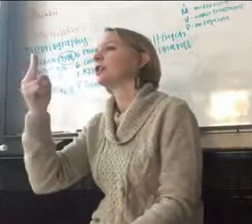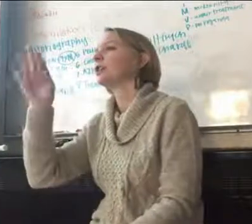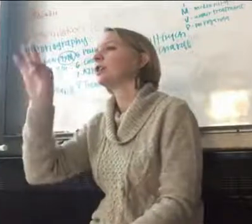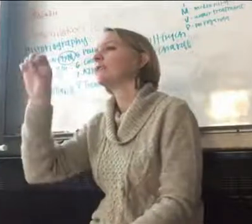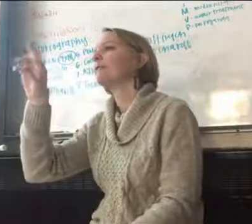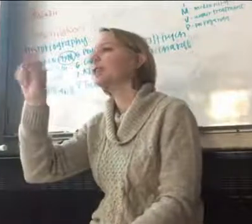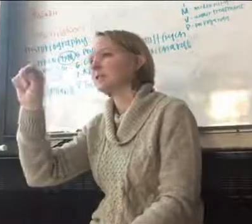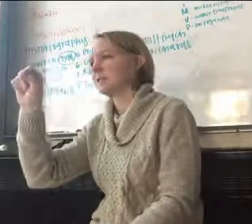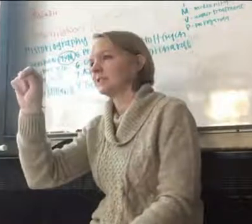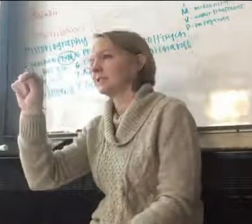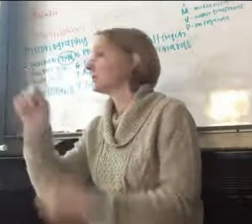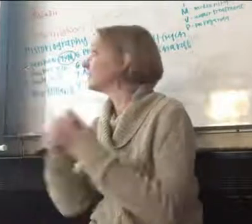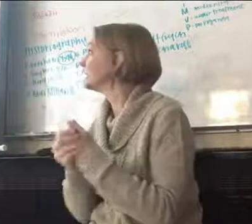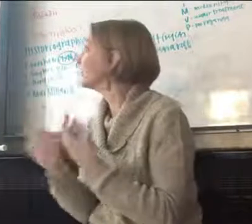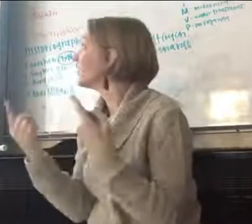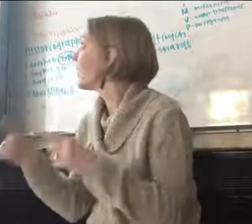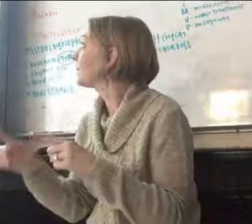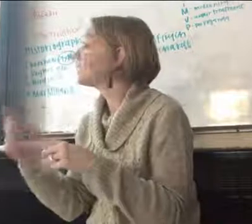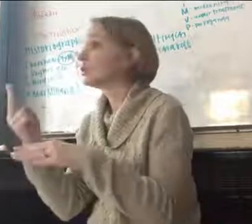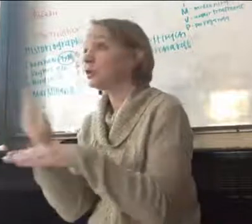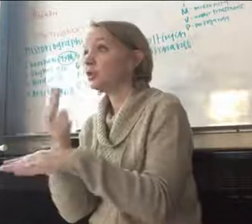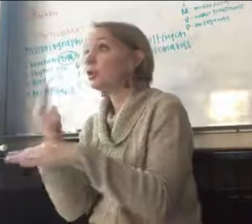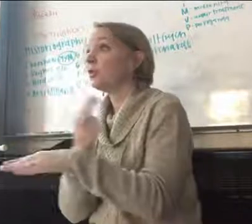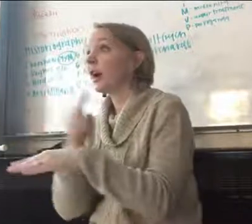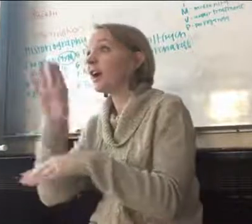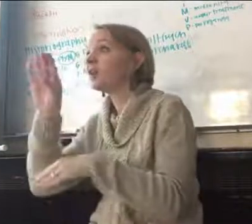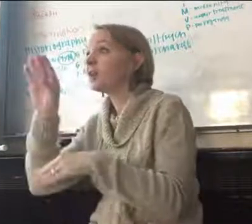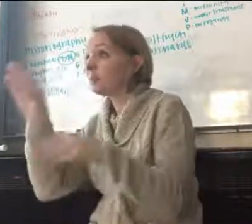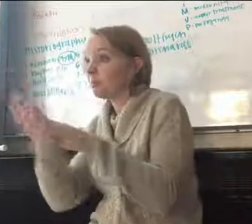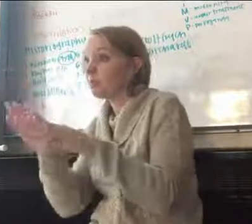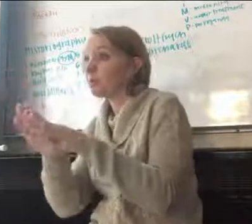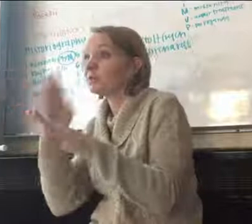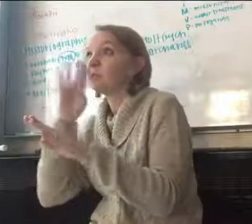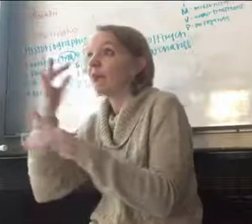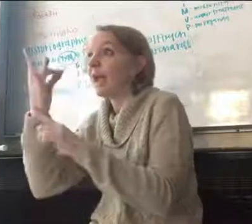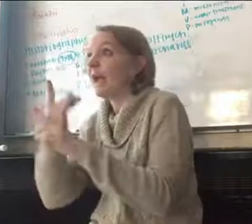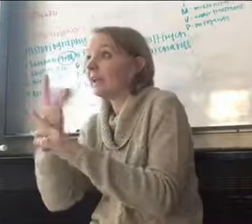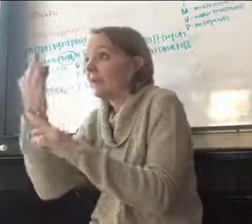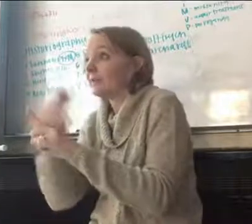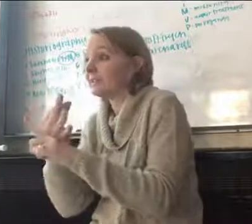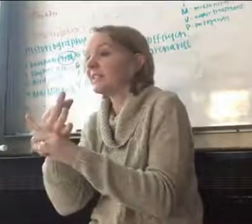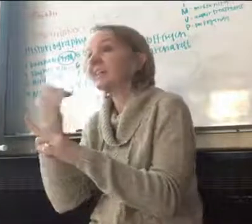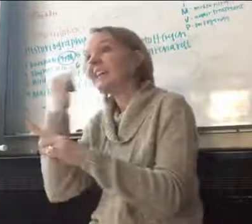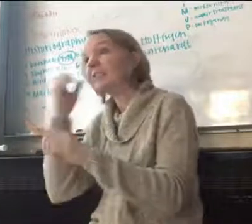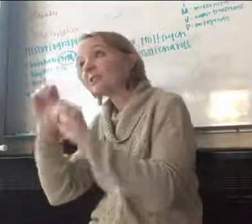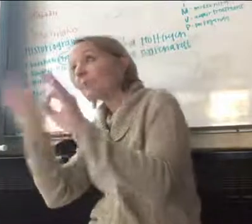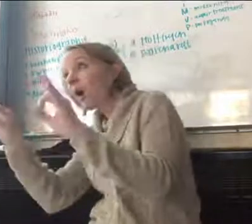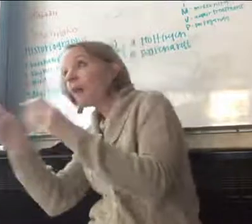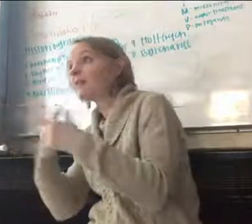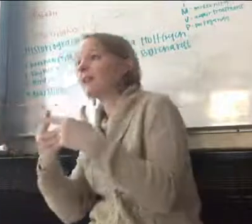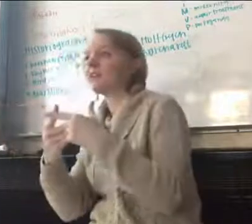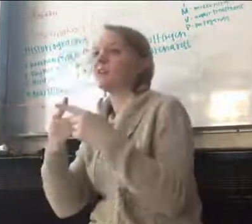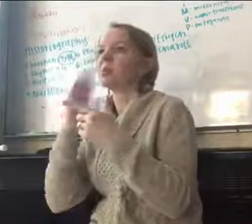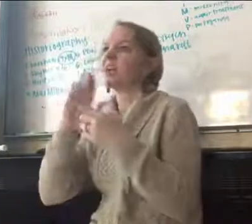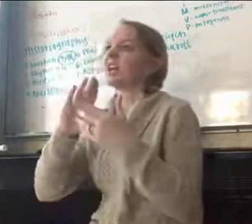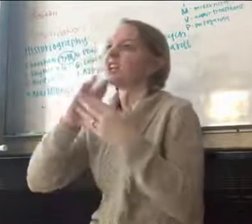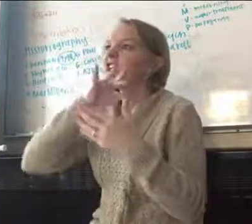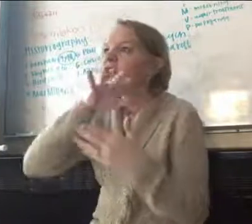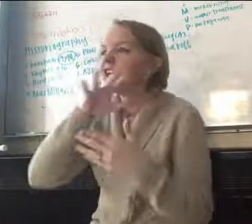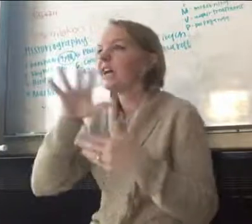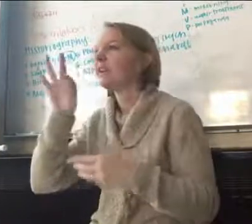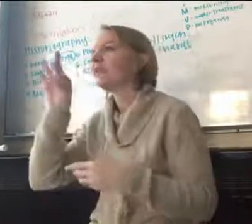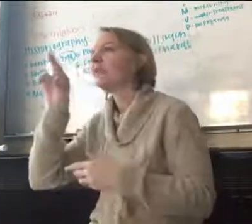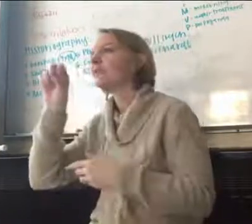happens is that you're going to wear your boots typically 8 to 9 months. You don't take them off, because if you take them off, you're going to get frostbite, you're going to get in the mud, and that's